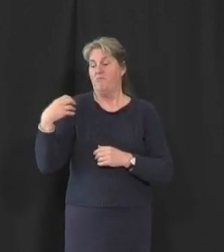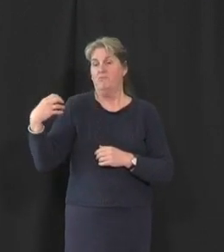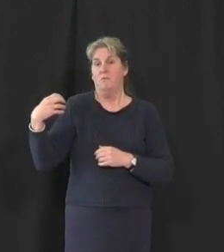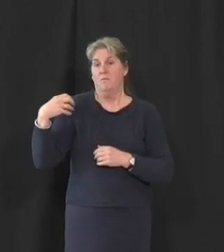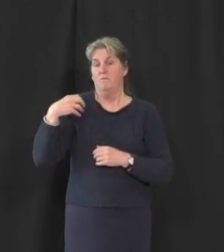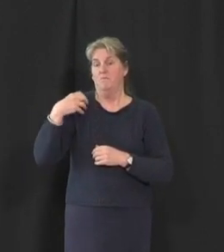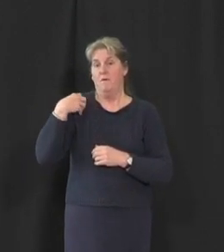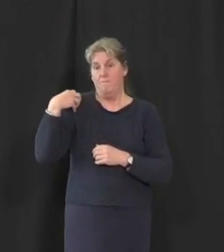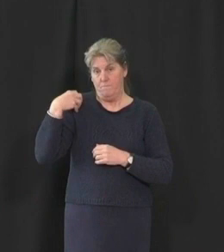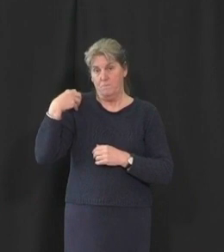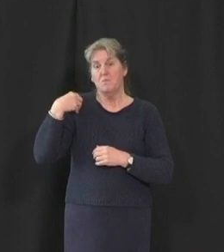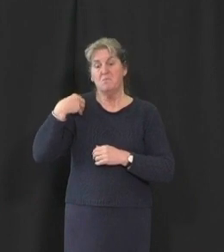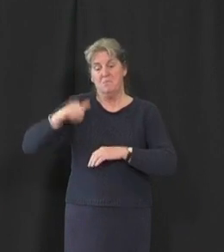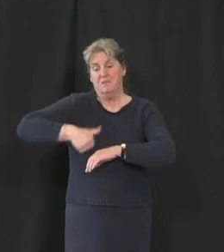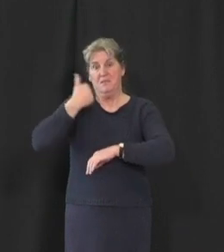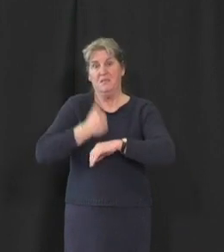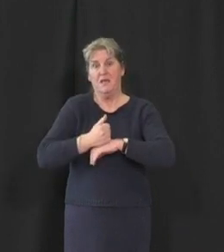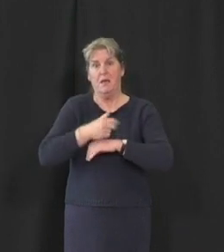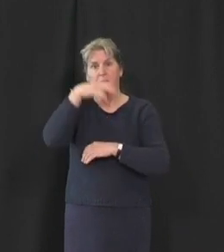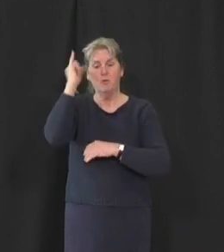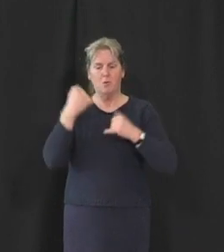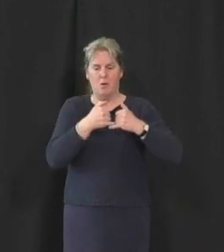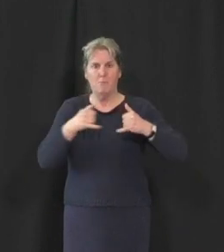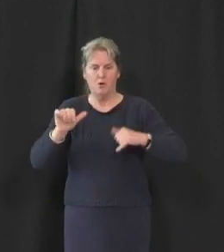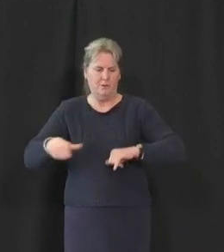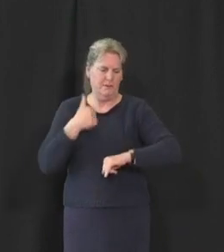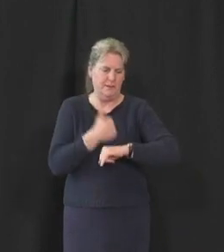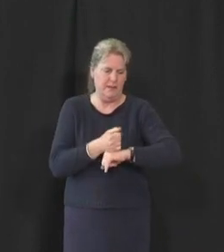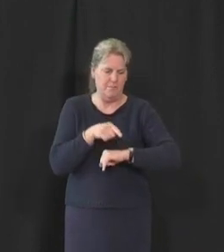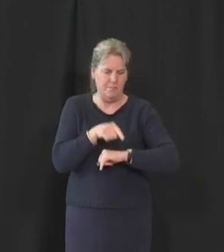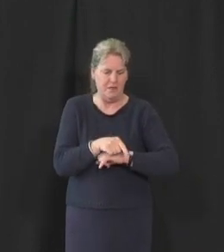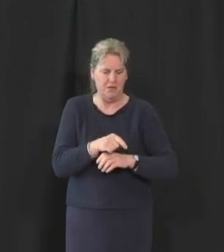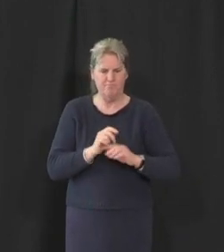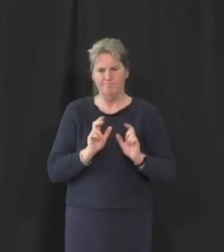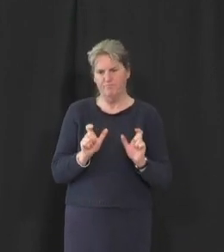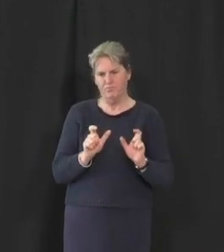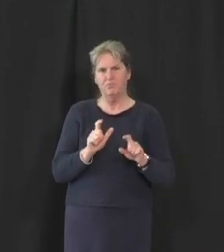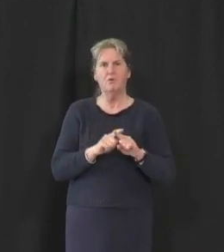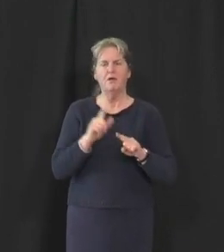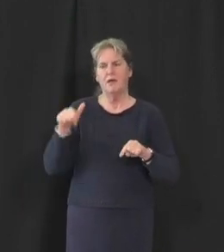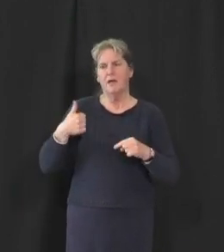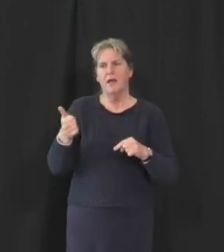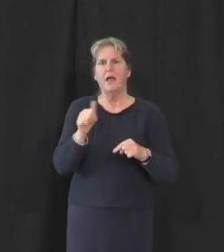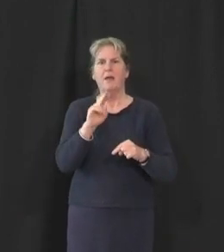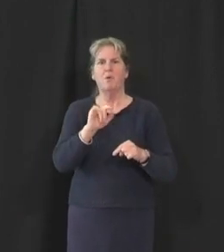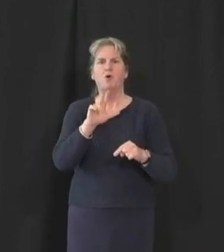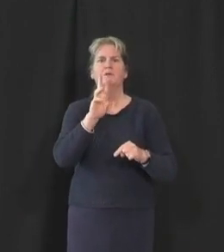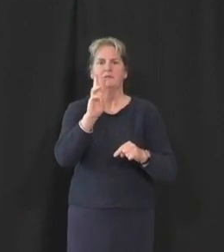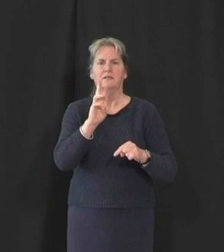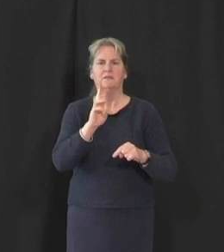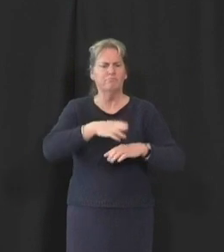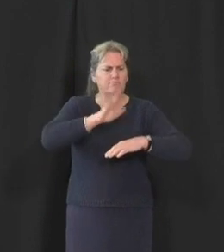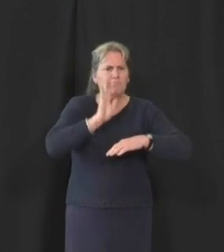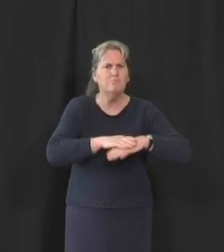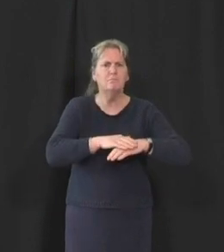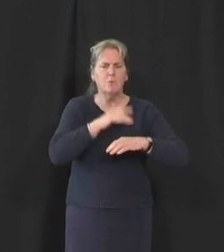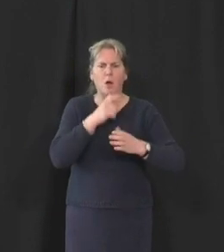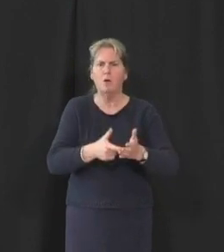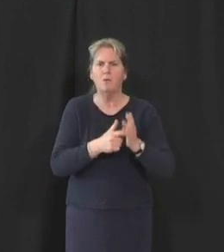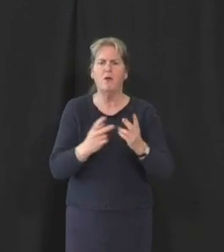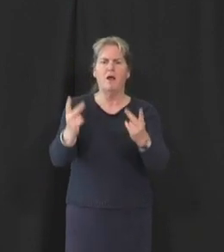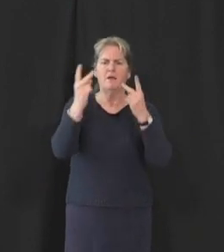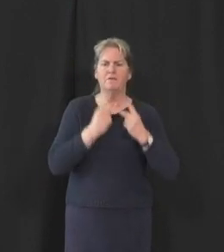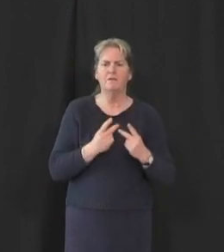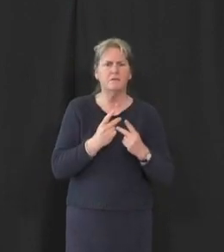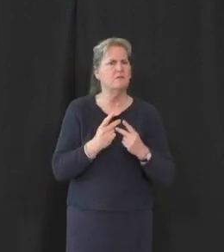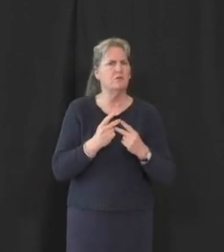Yukon borders since April the 6th, and despite our strong recommendations for people to stop all non-essential